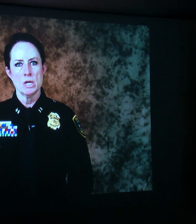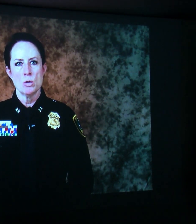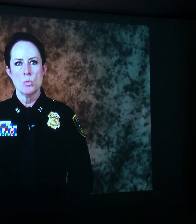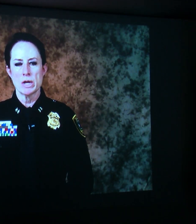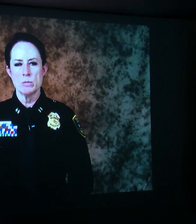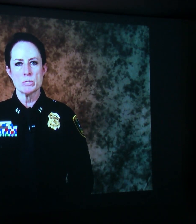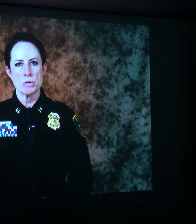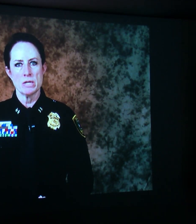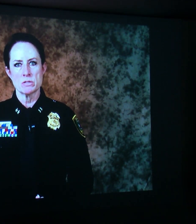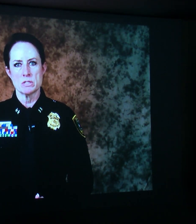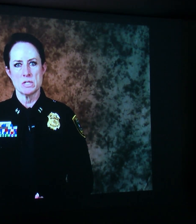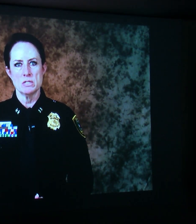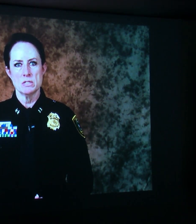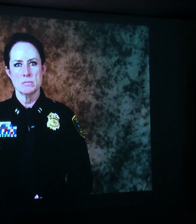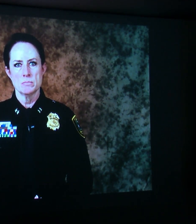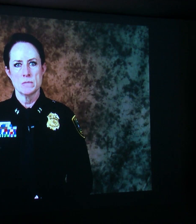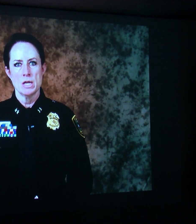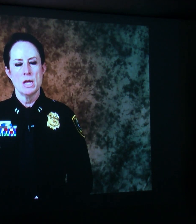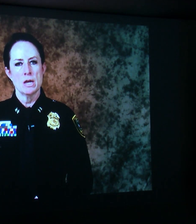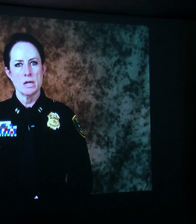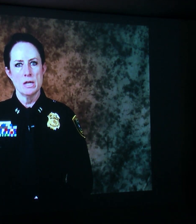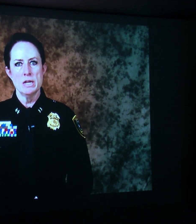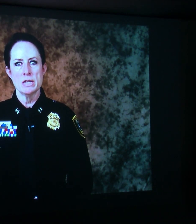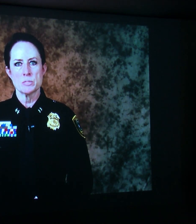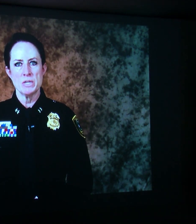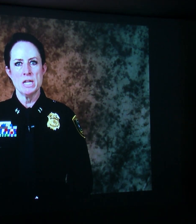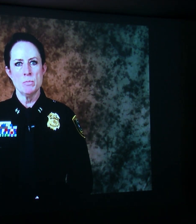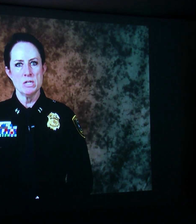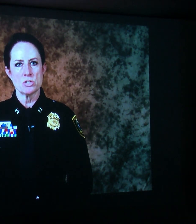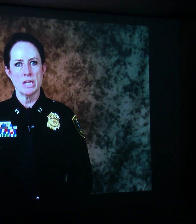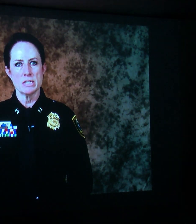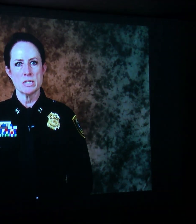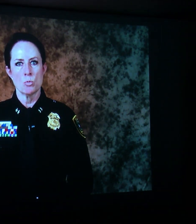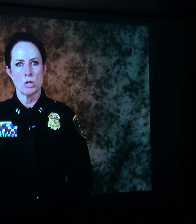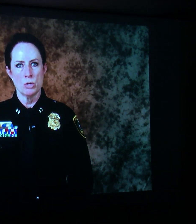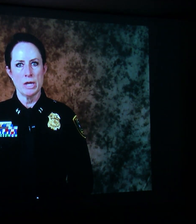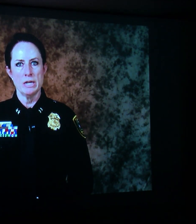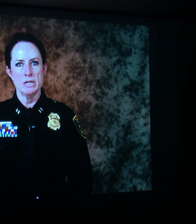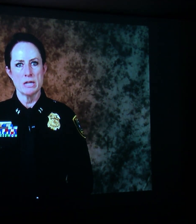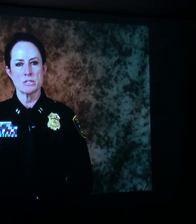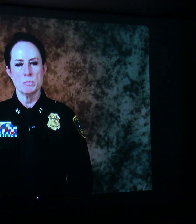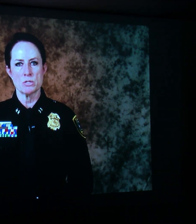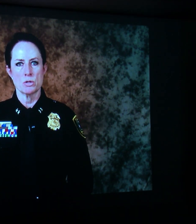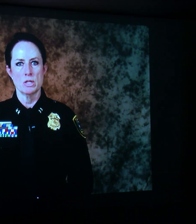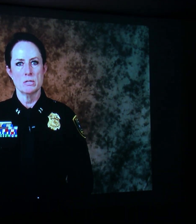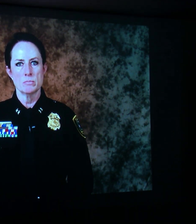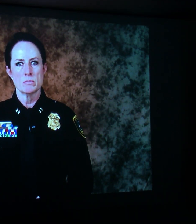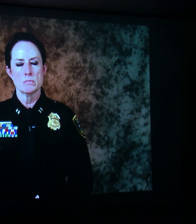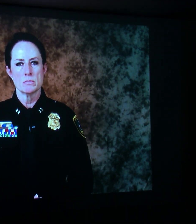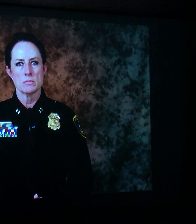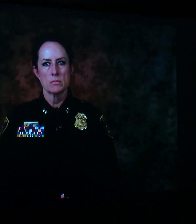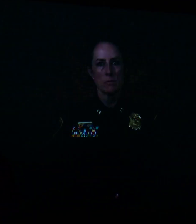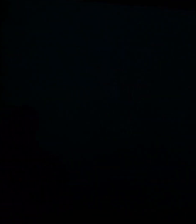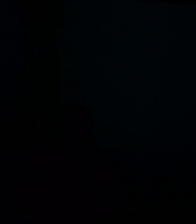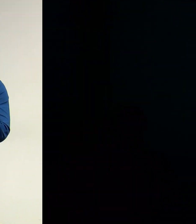hospital, where he was pronounced deceased. A gun and a spent ammunition casing were located next to Mr. Gullett.